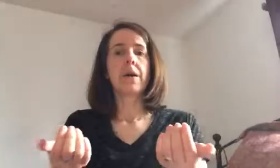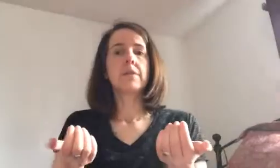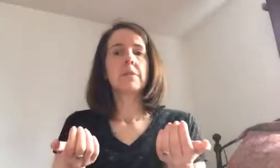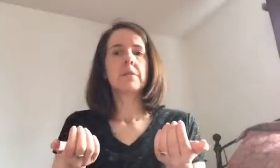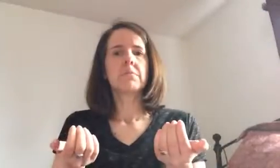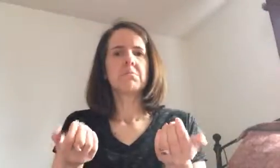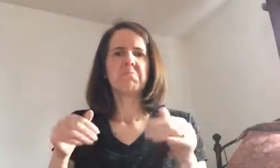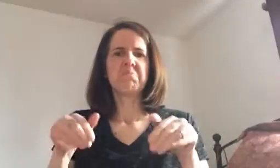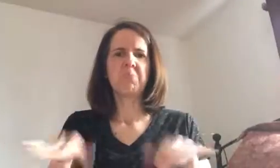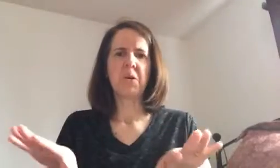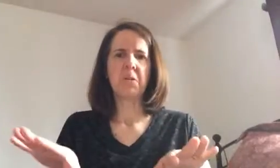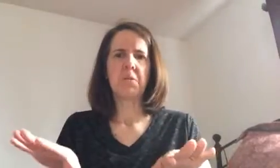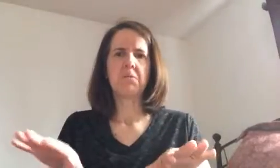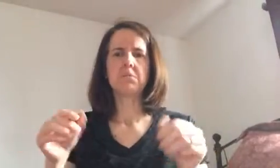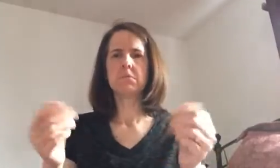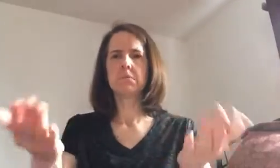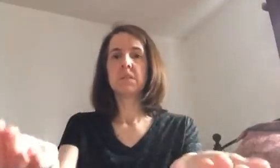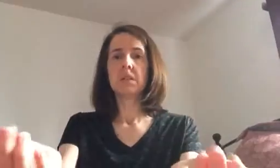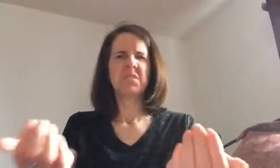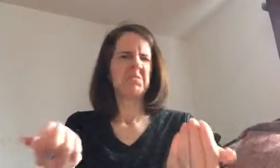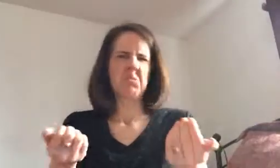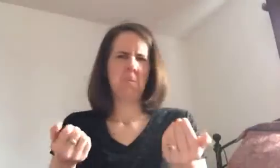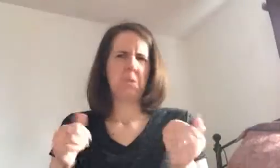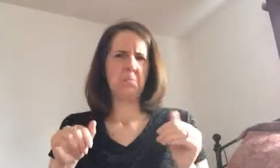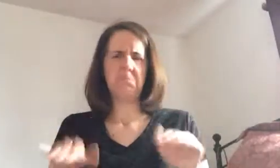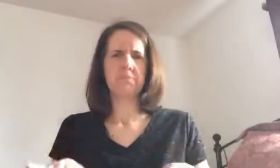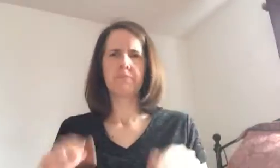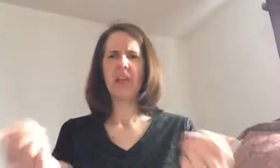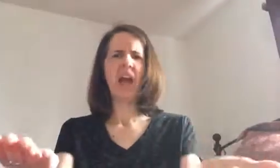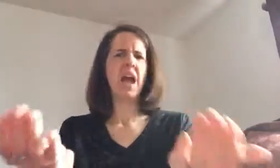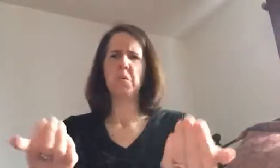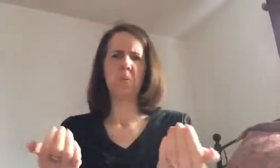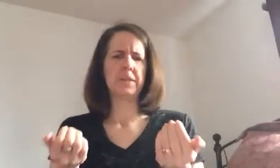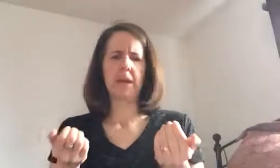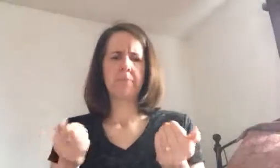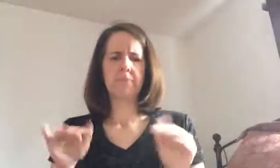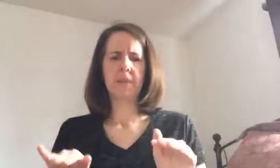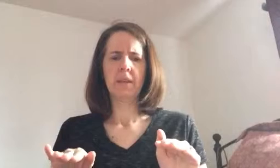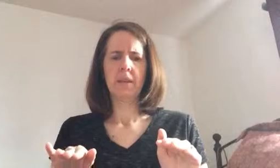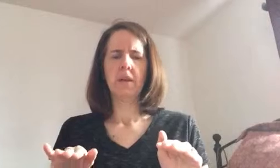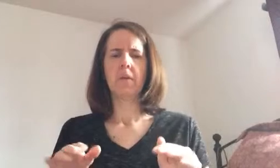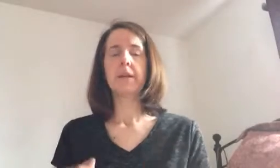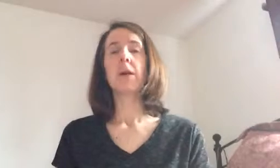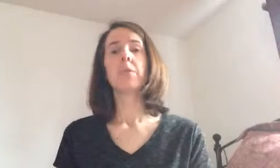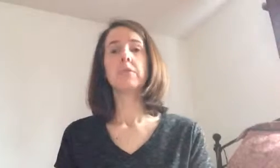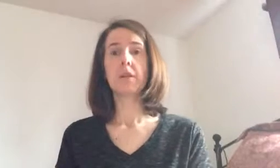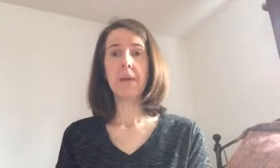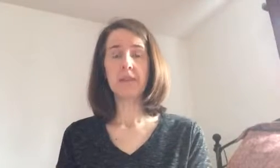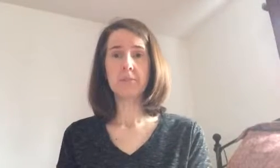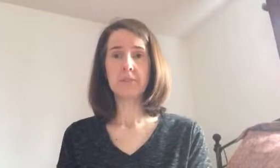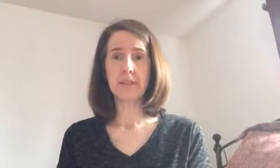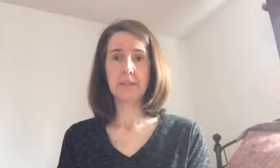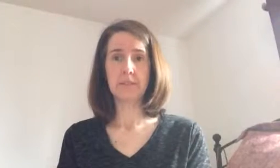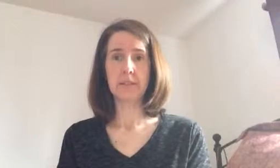Want. Put. Don't want. I don't want that. All right, now we did make some